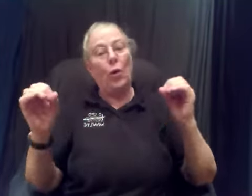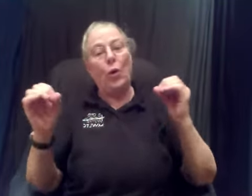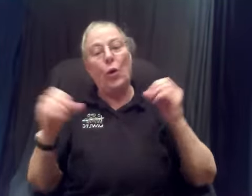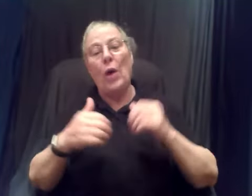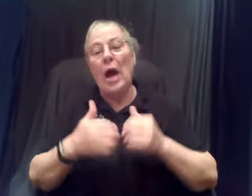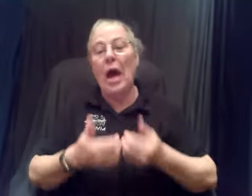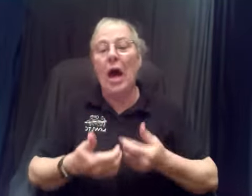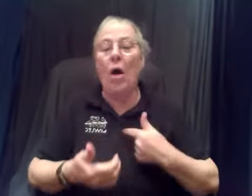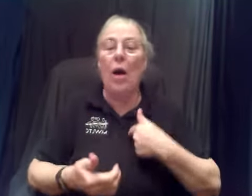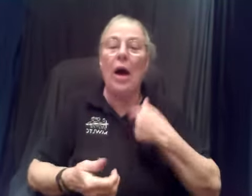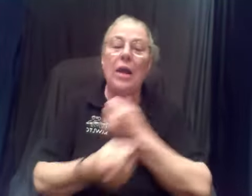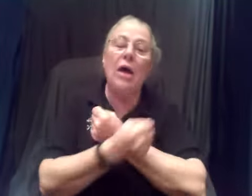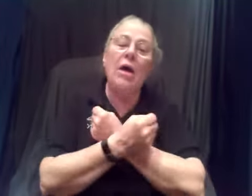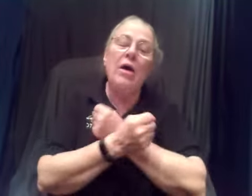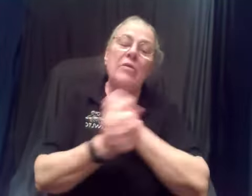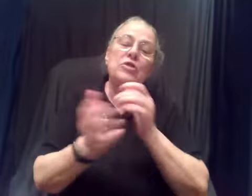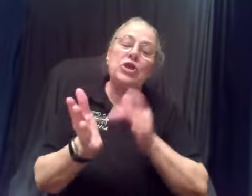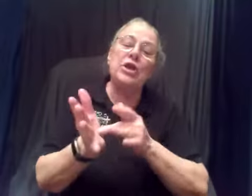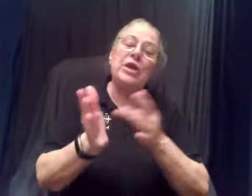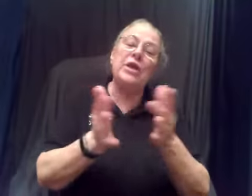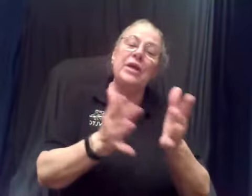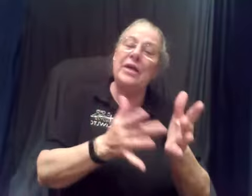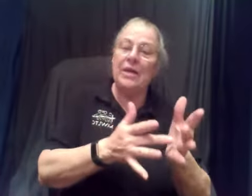Oh, how I love Jesus.